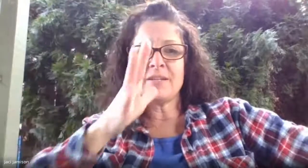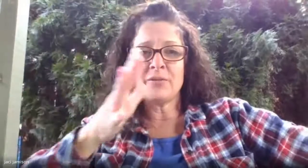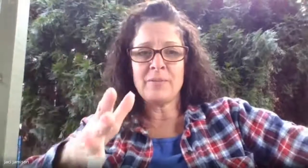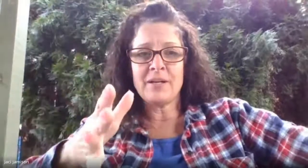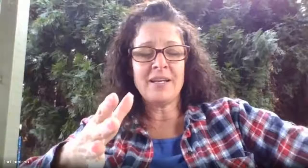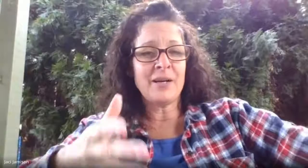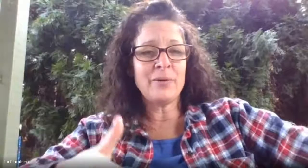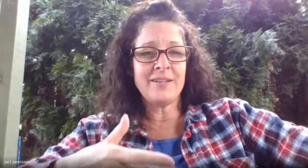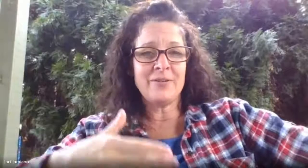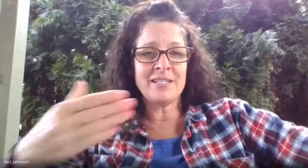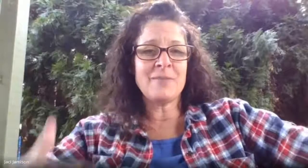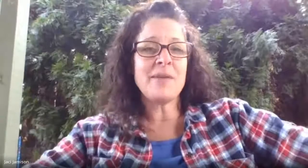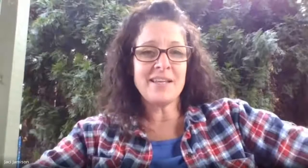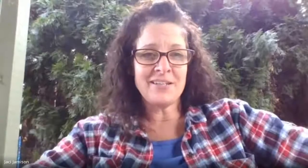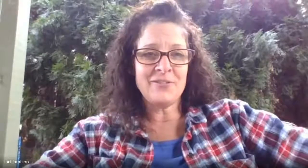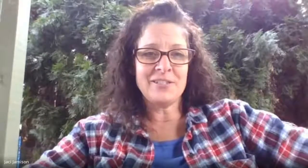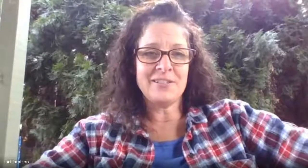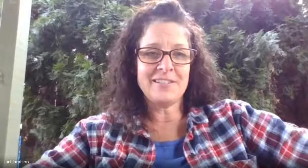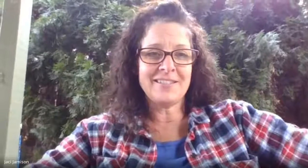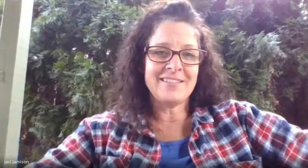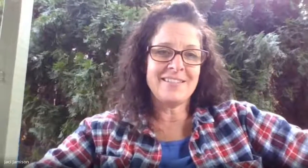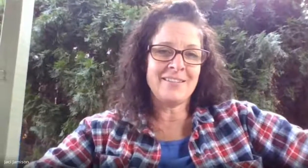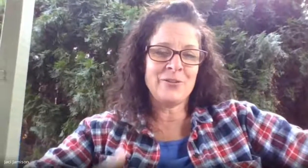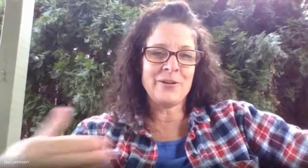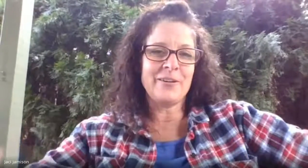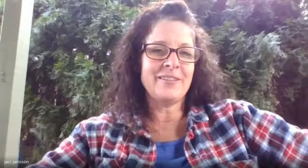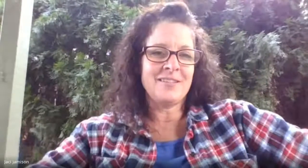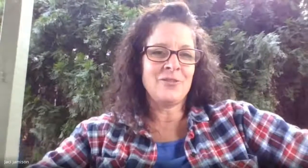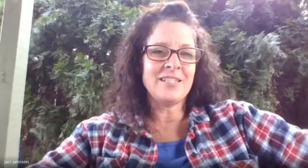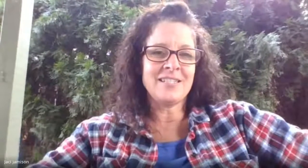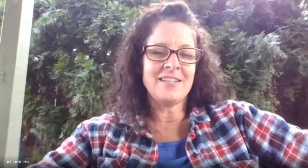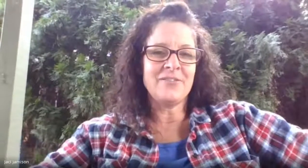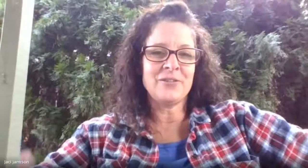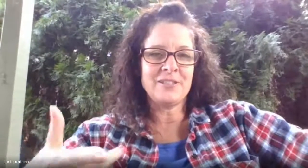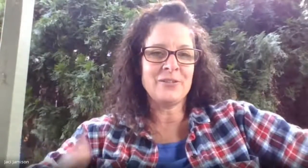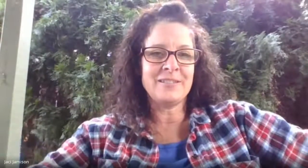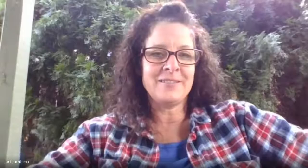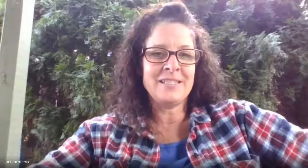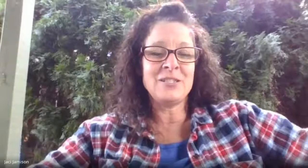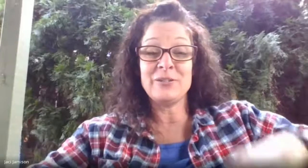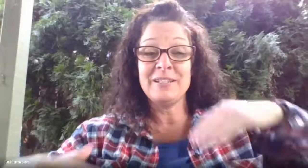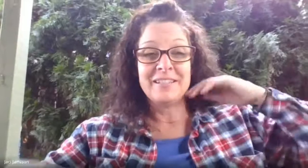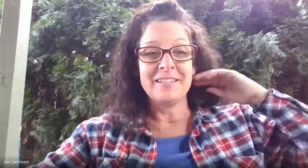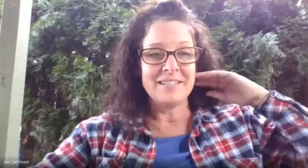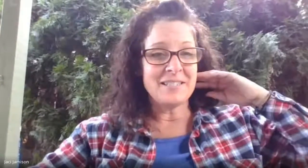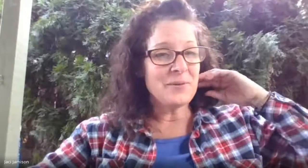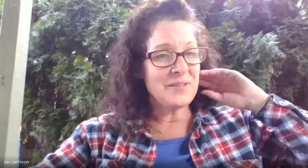I would, as I met deaf adults throughout Grace's life, her sister, some of them would get like, no,